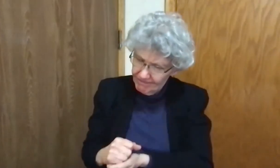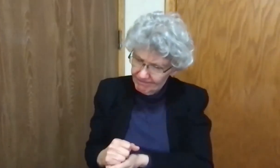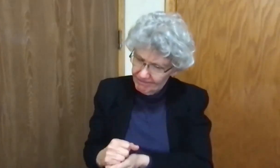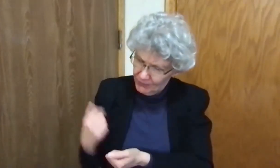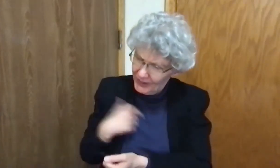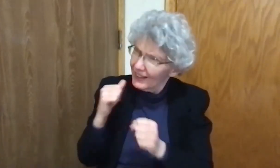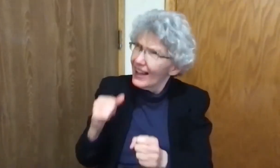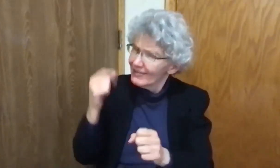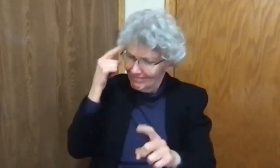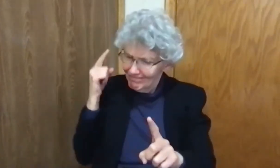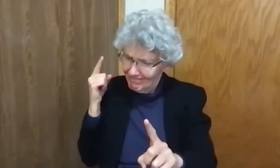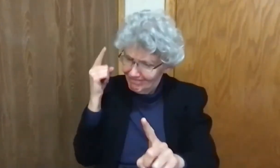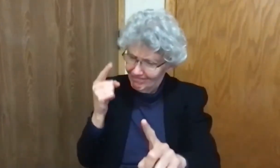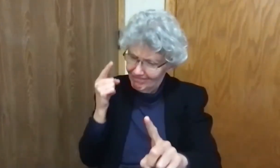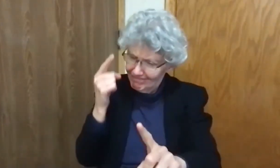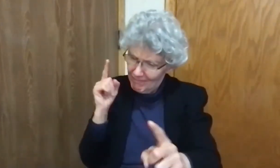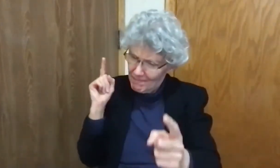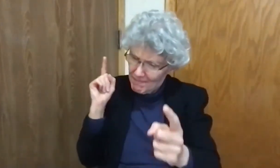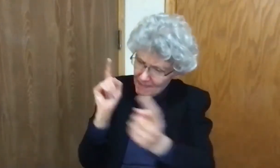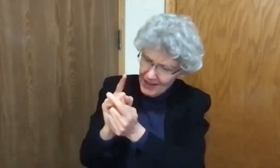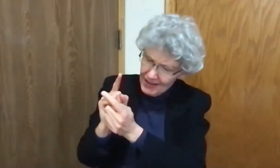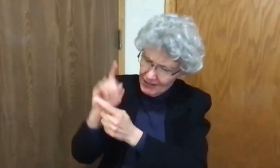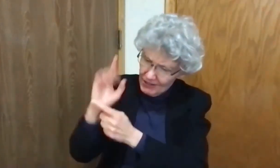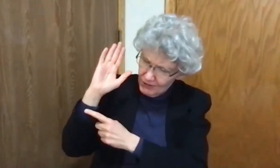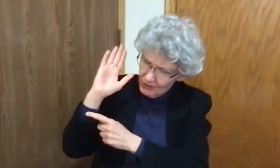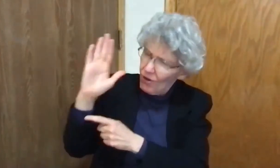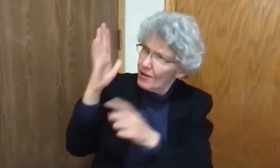So that we may use it for your purpose in our world.